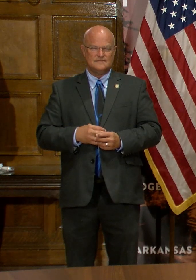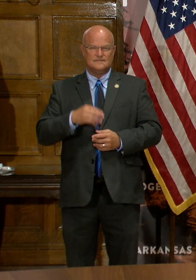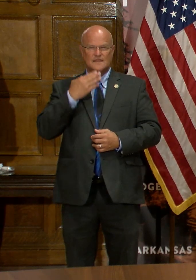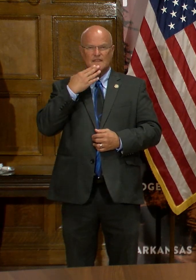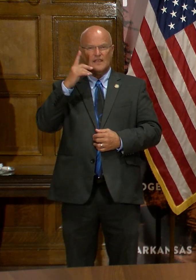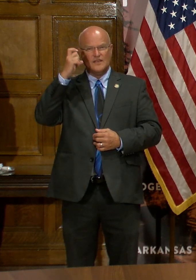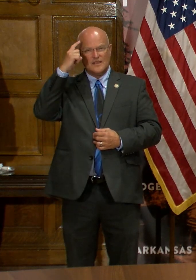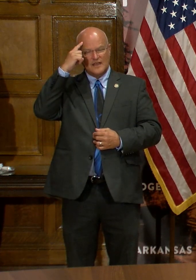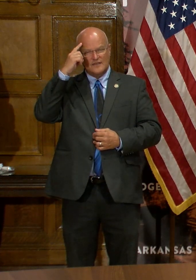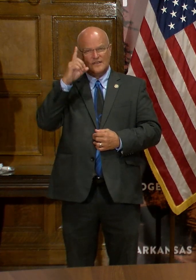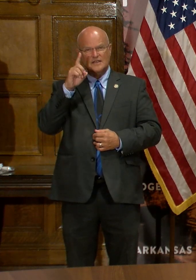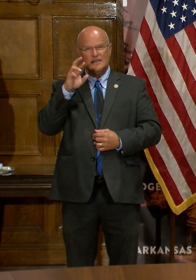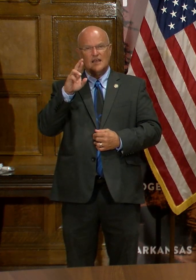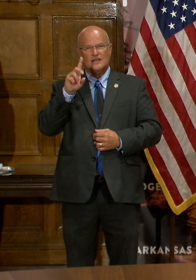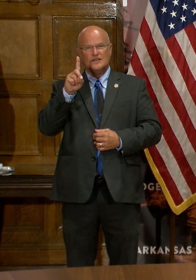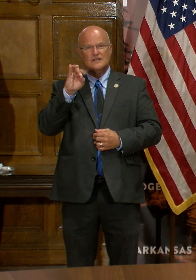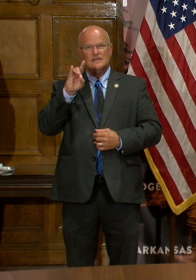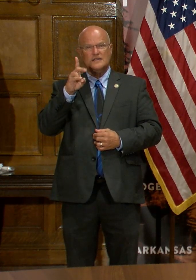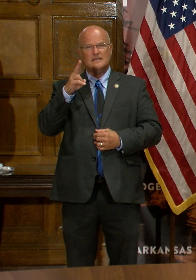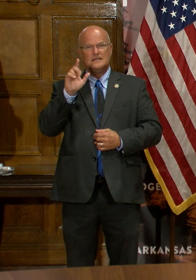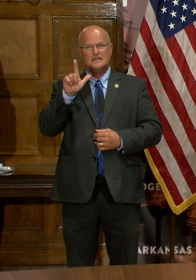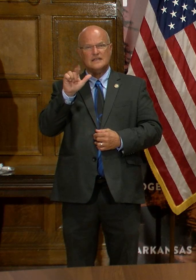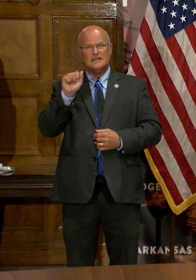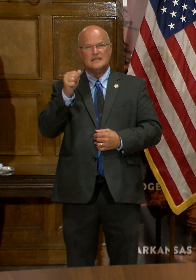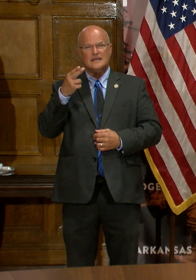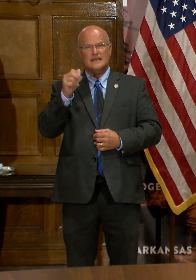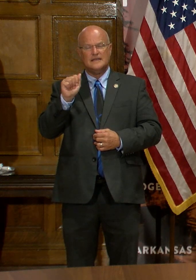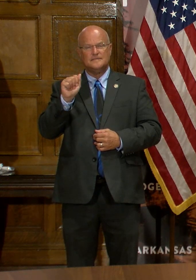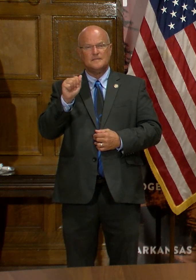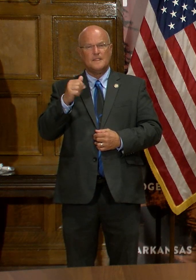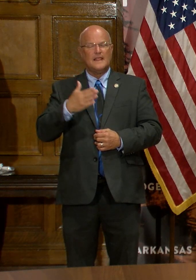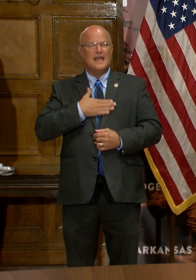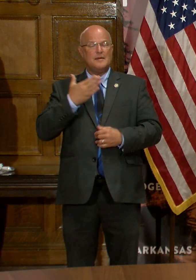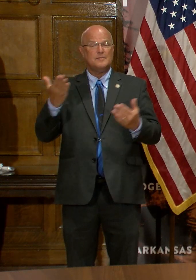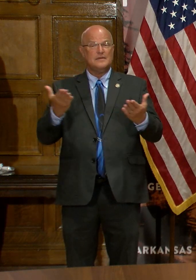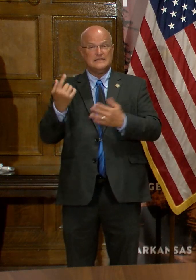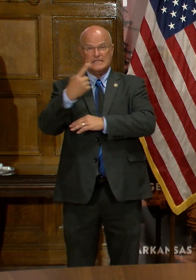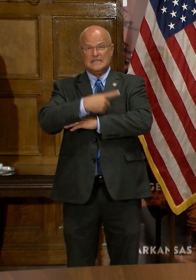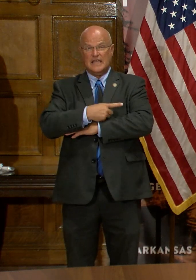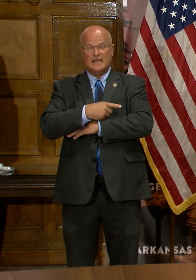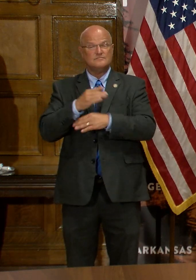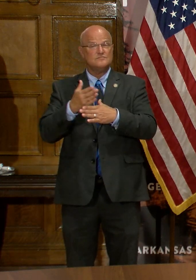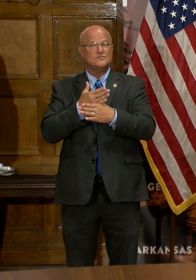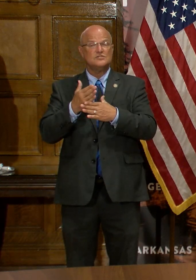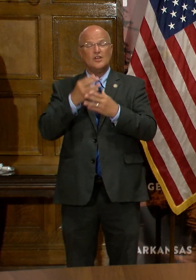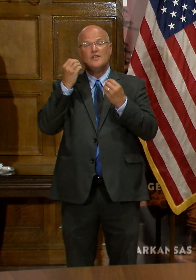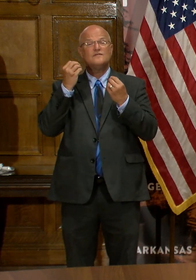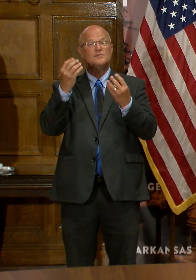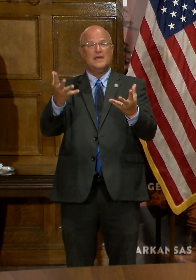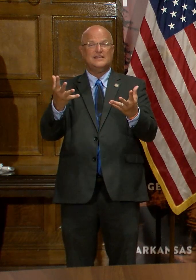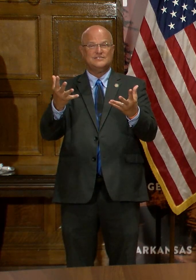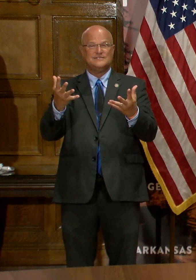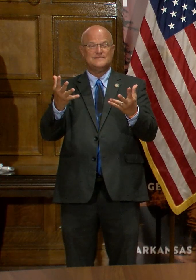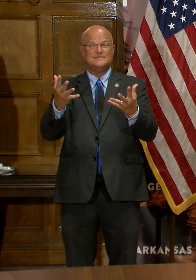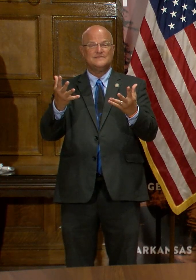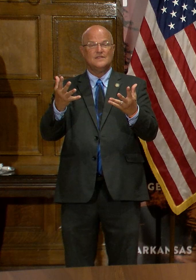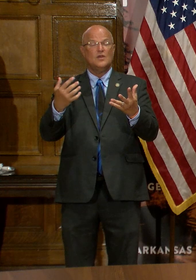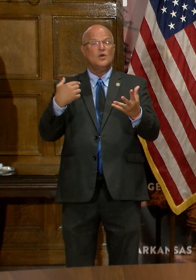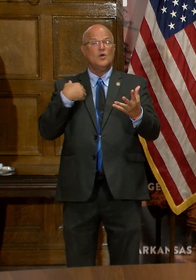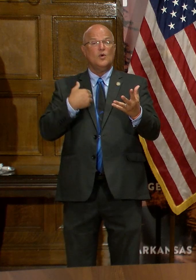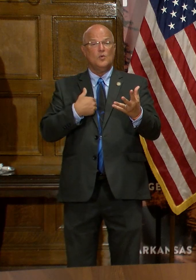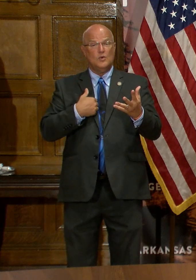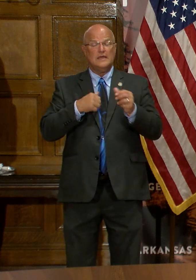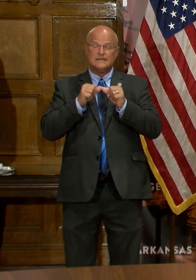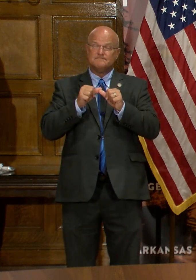Thank you, Governor and Dr. Delahaye, and I'm pleased to get to be here today just to share a little bit of information. We